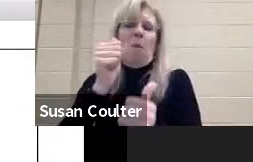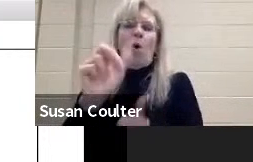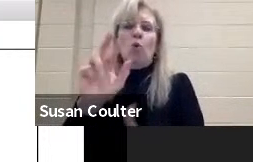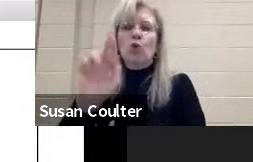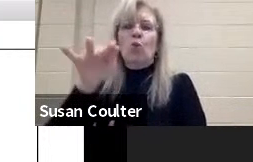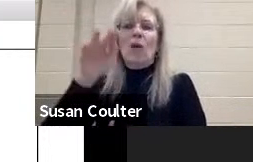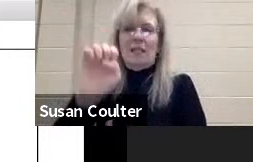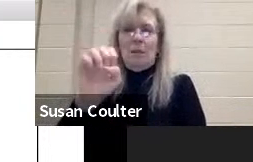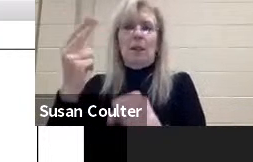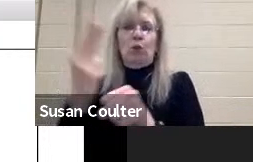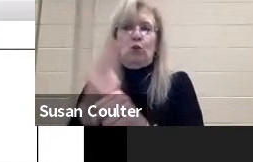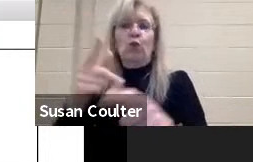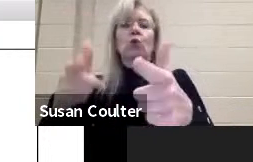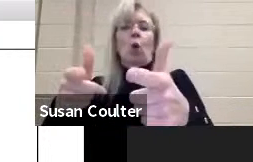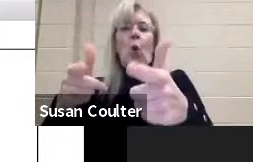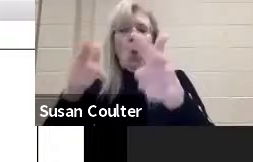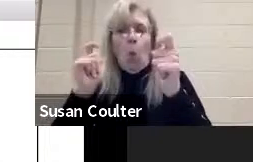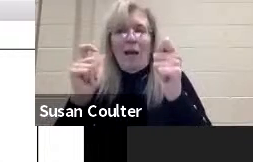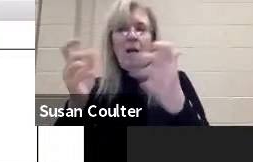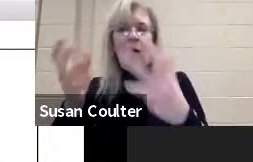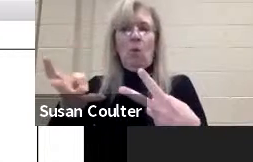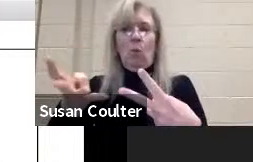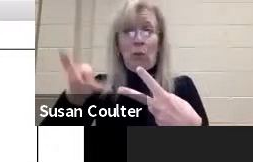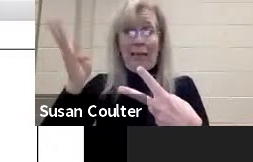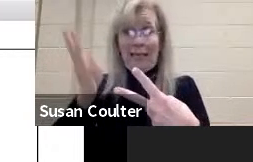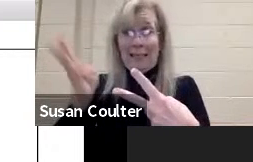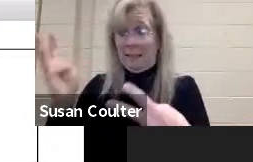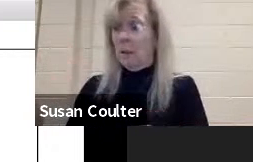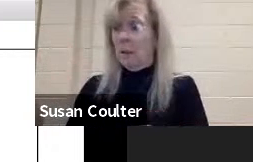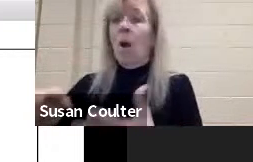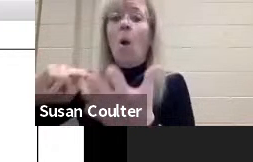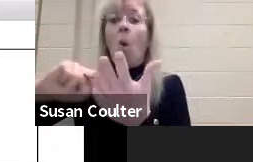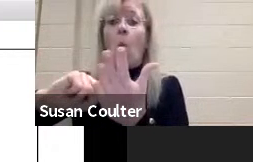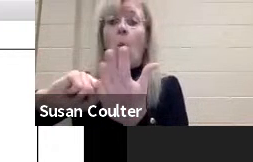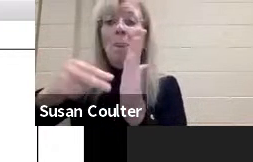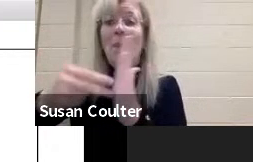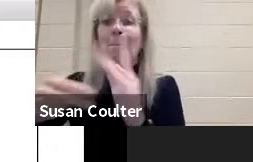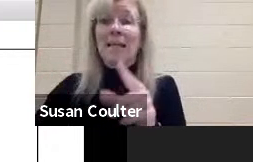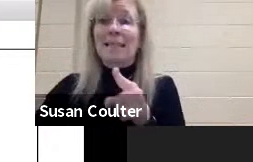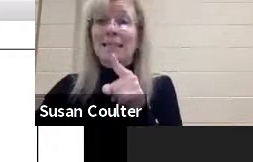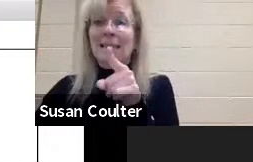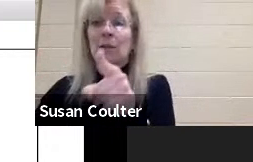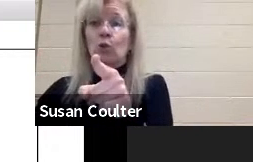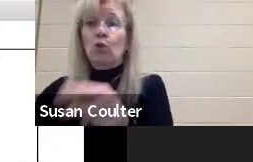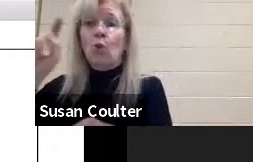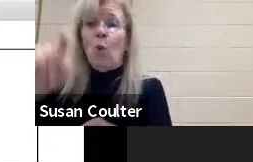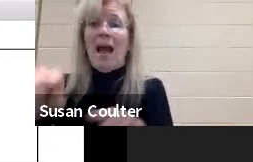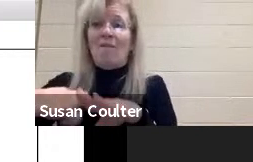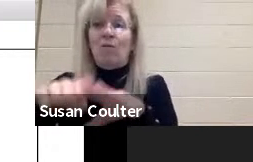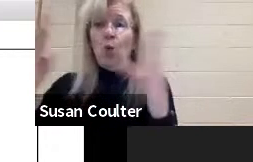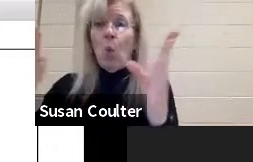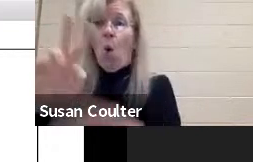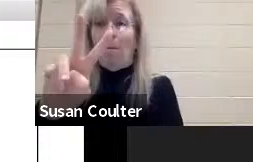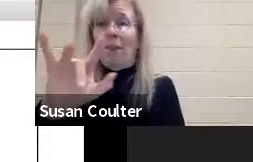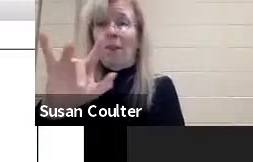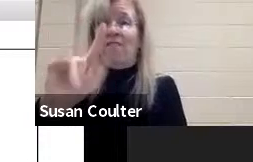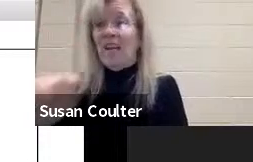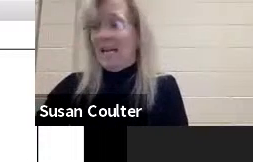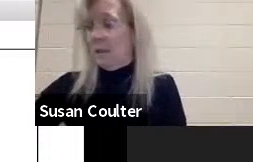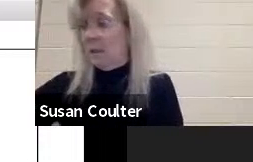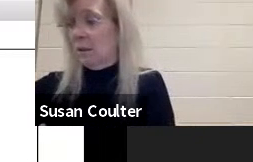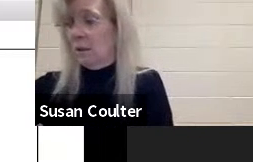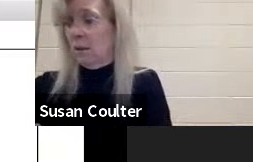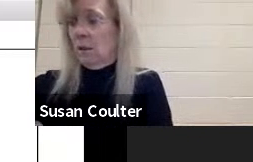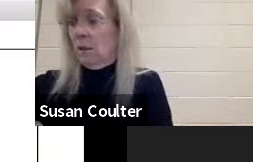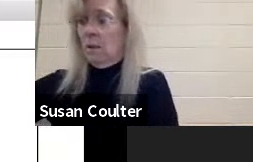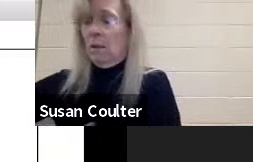noticed most recipes use quick release. What that means is you have to open the